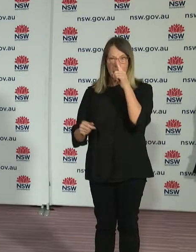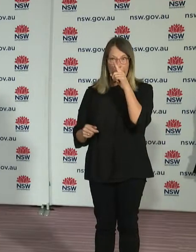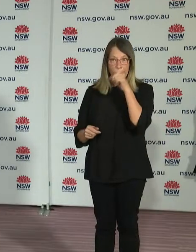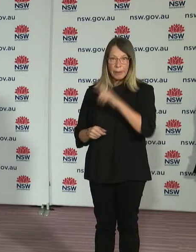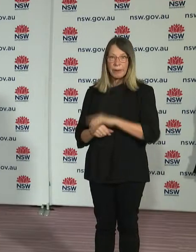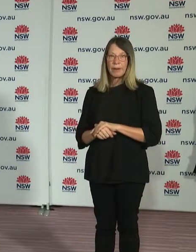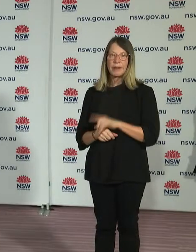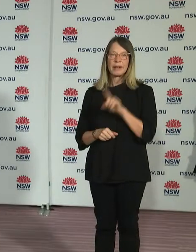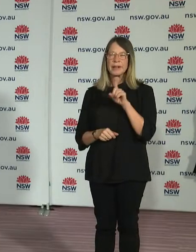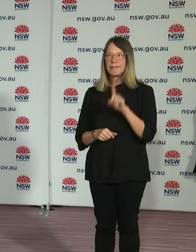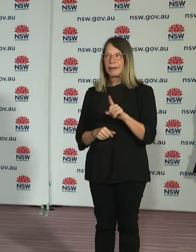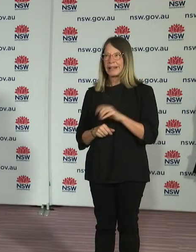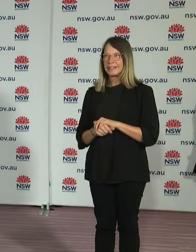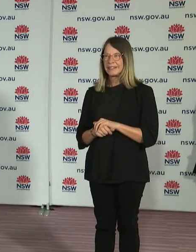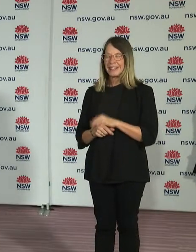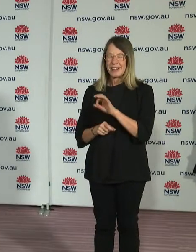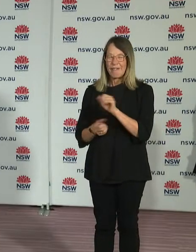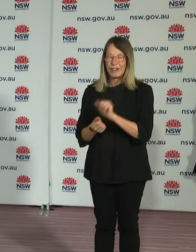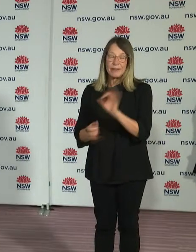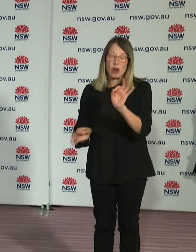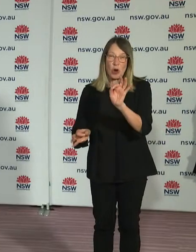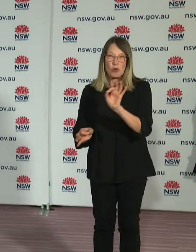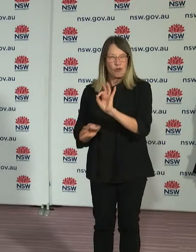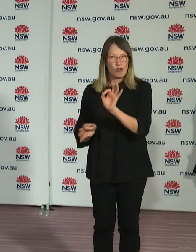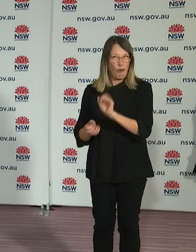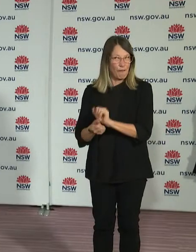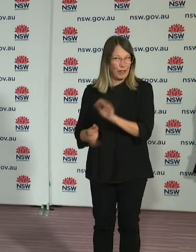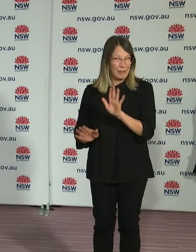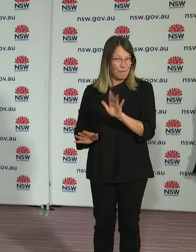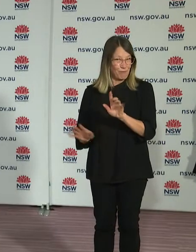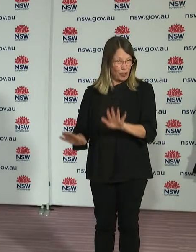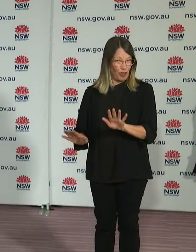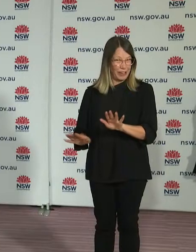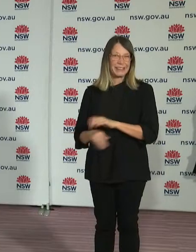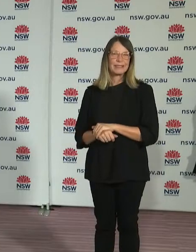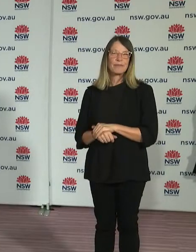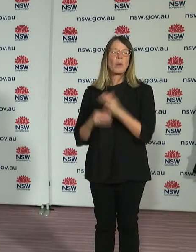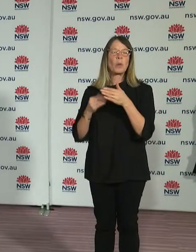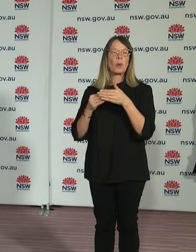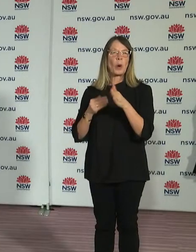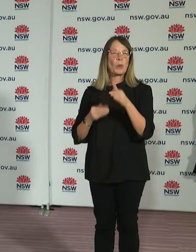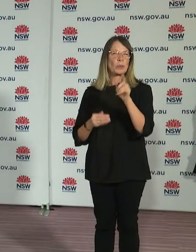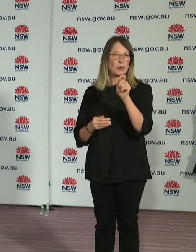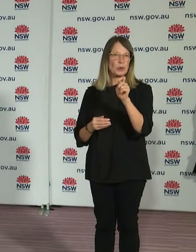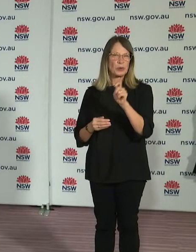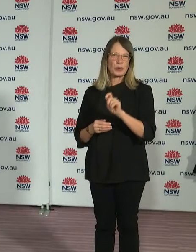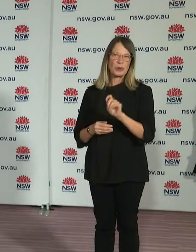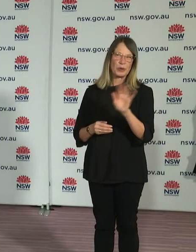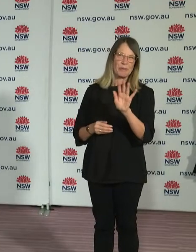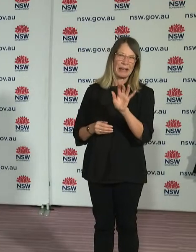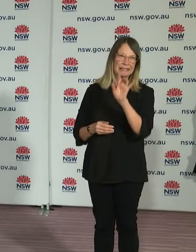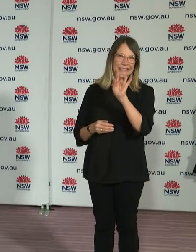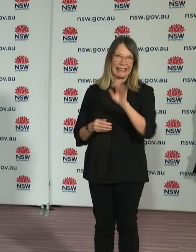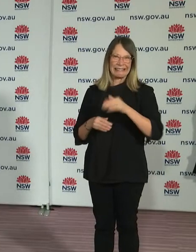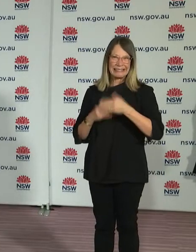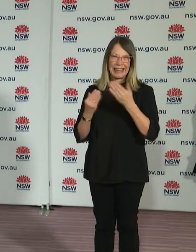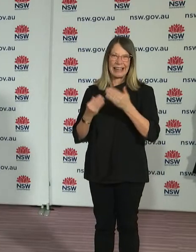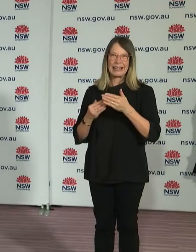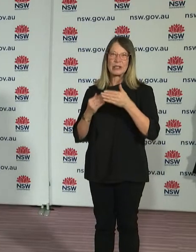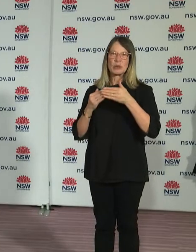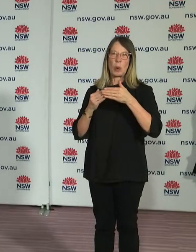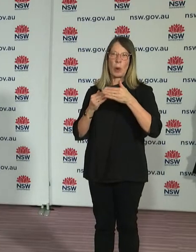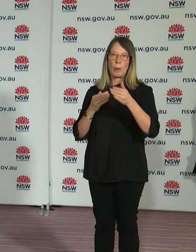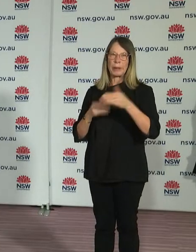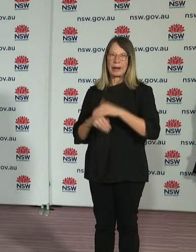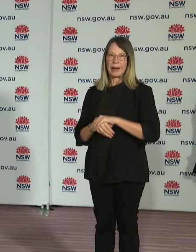literally opening up is literally around the corner. Hang in there, less than 10 days to go. And I think all of us have a list